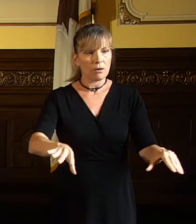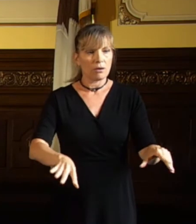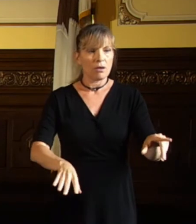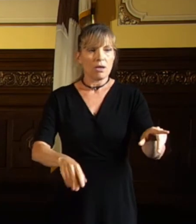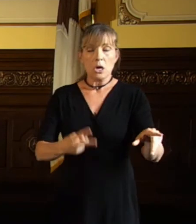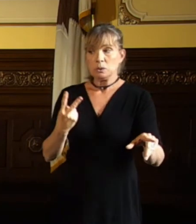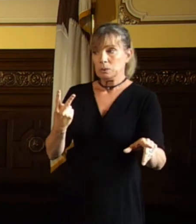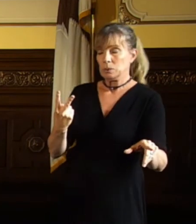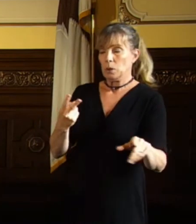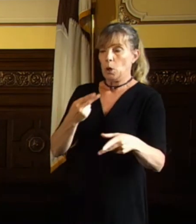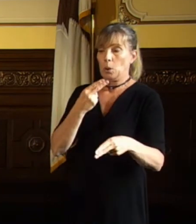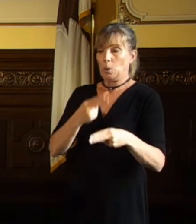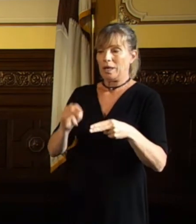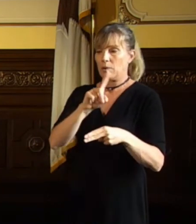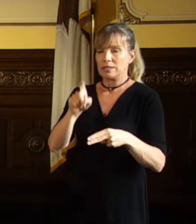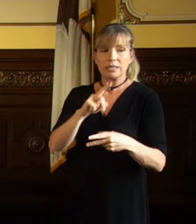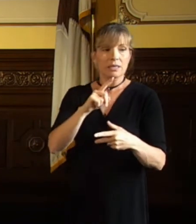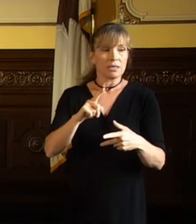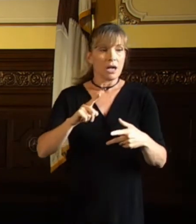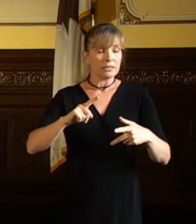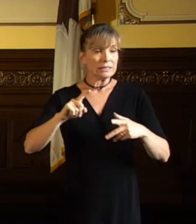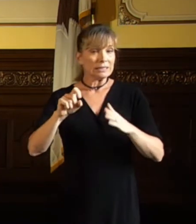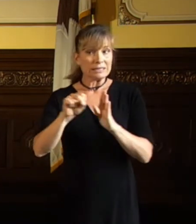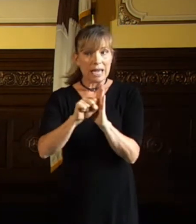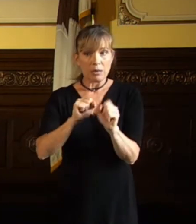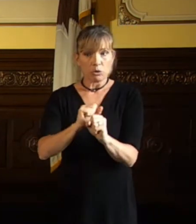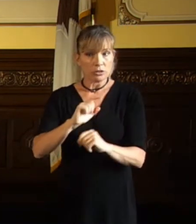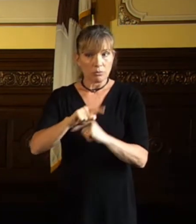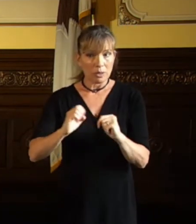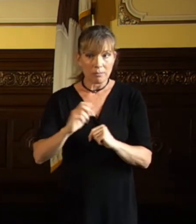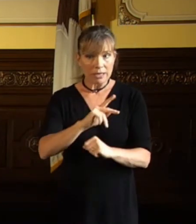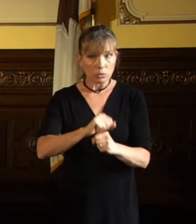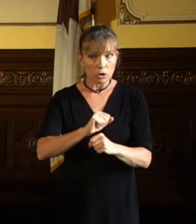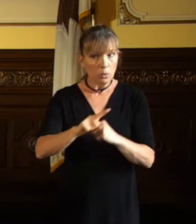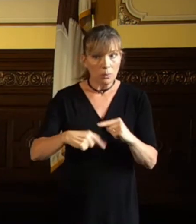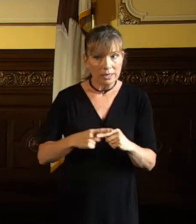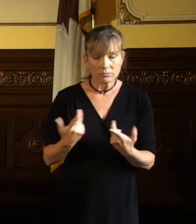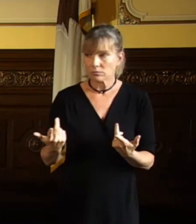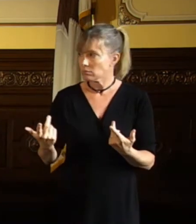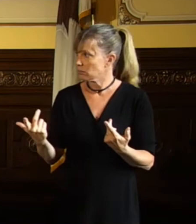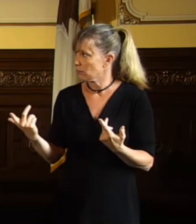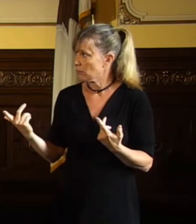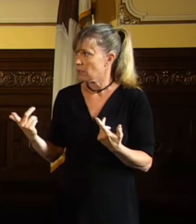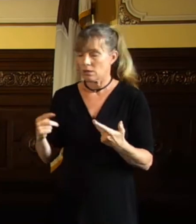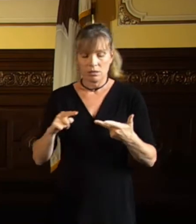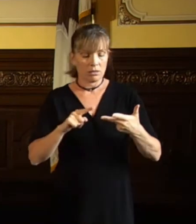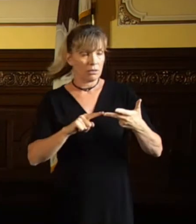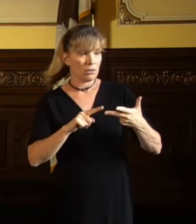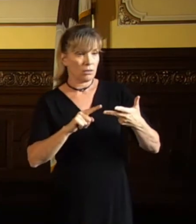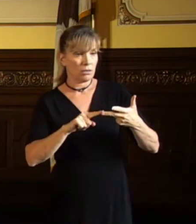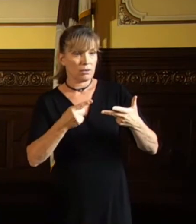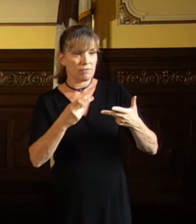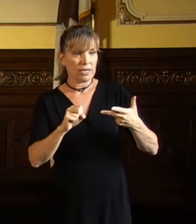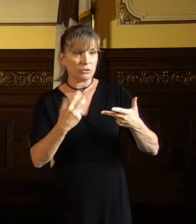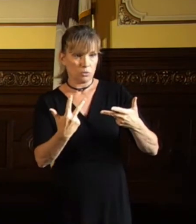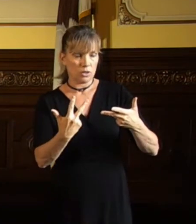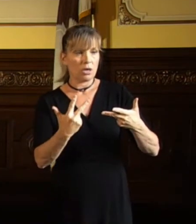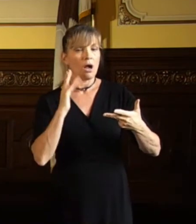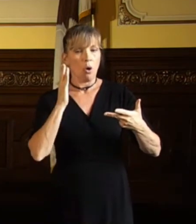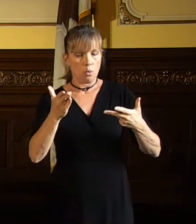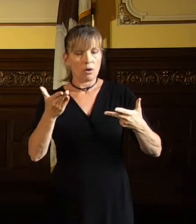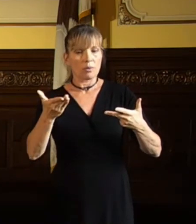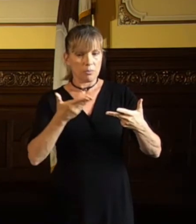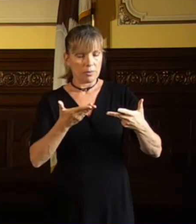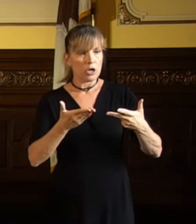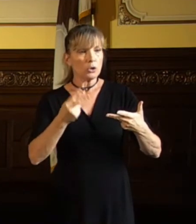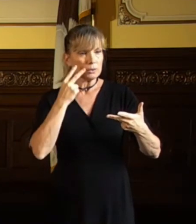lightning round type questions. When are state employees going to be back to work? Mm-hmm. Yeah, in phase 3, we'll be bringing them back,